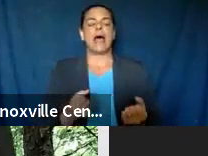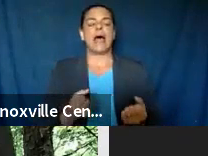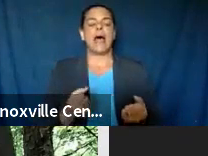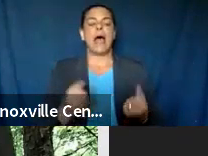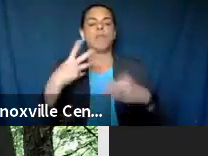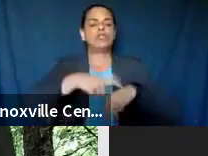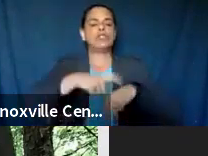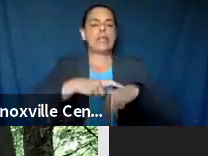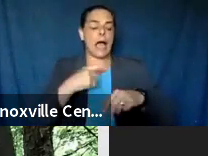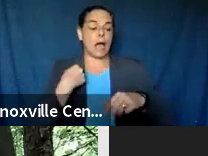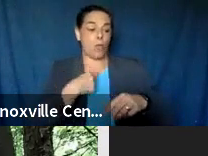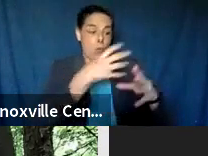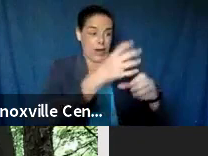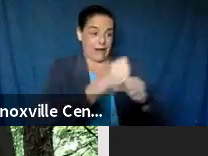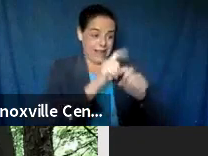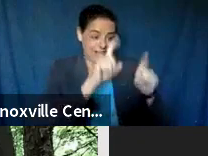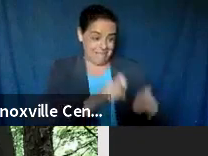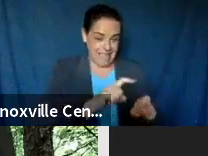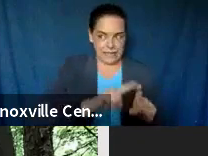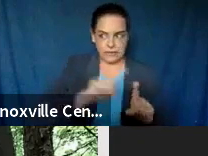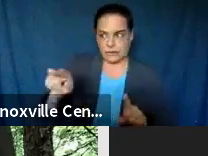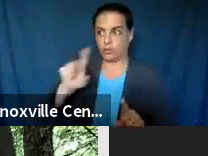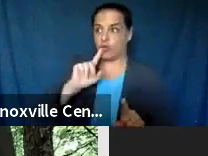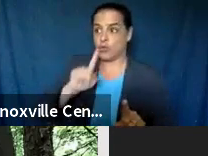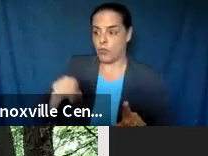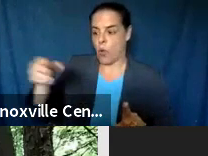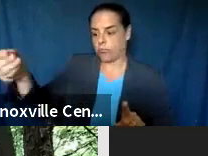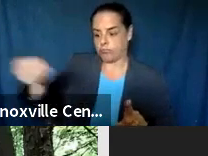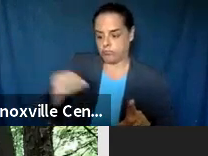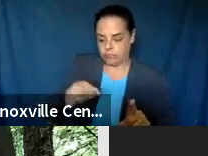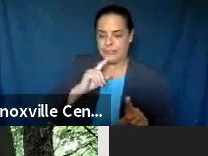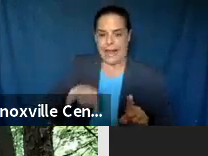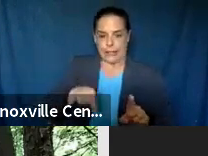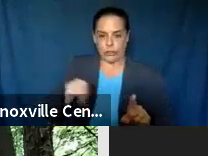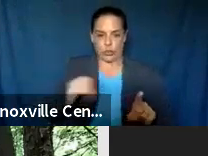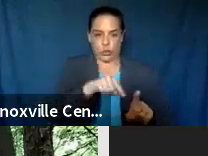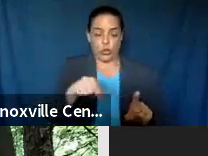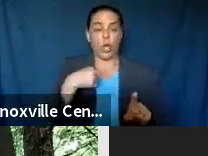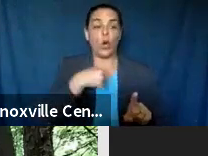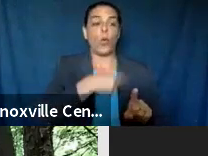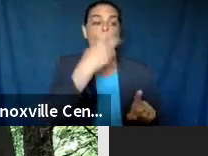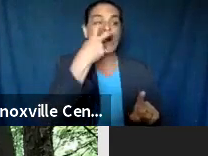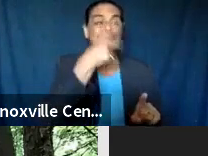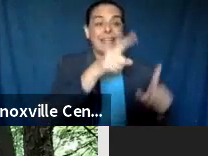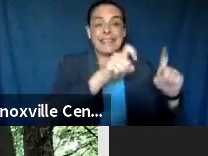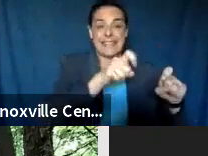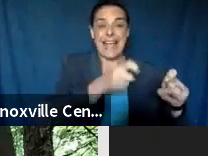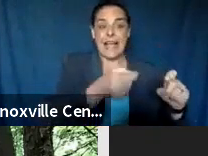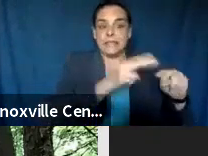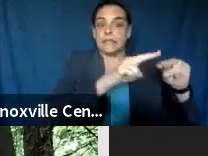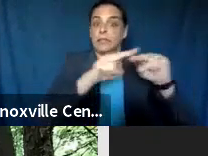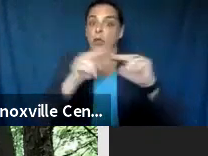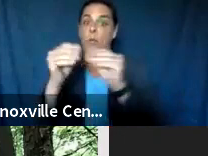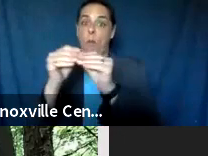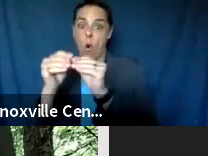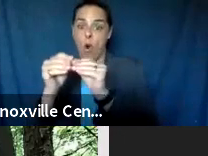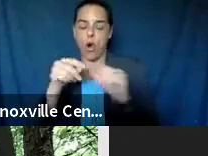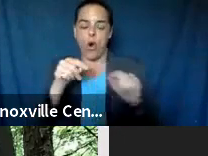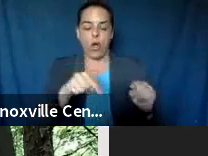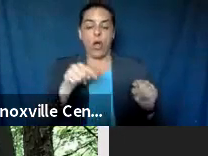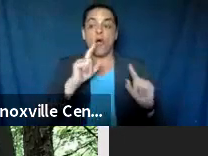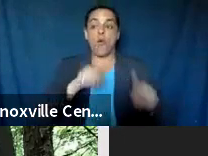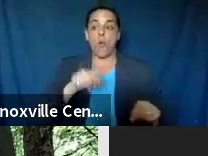lab report data. What we want to see is testing staying the same or going up and reporting time staying the same or